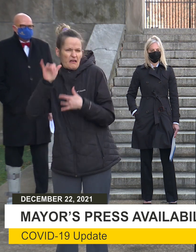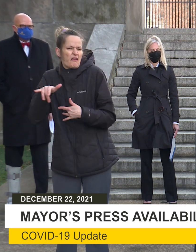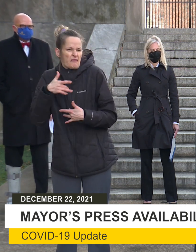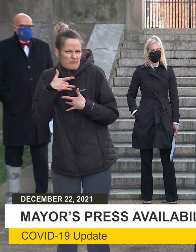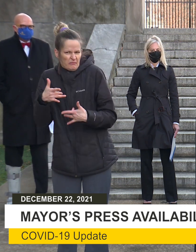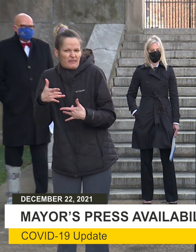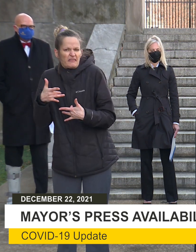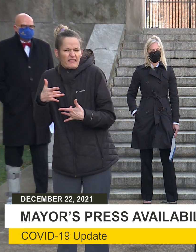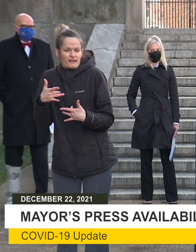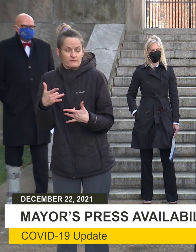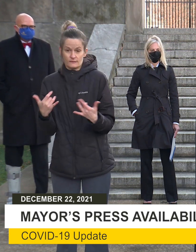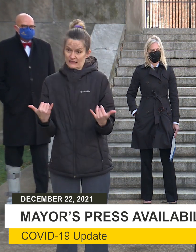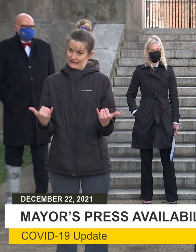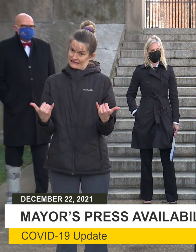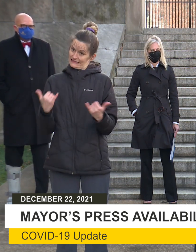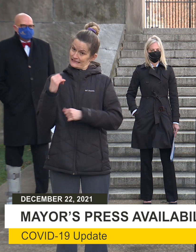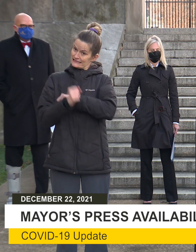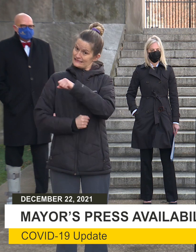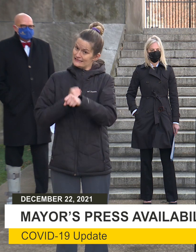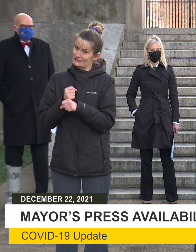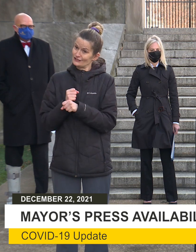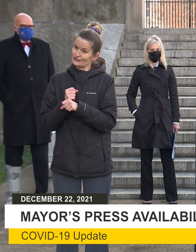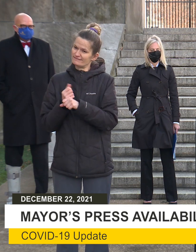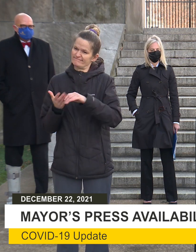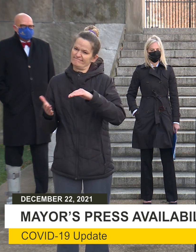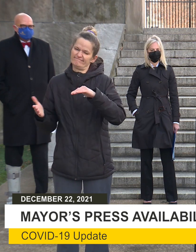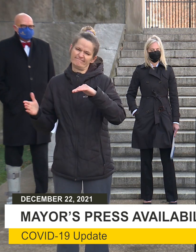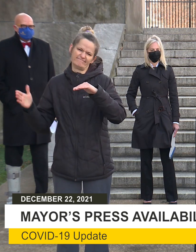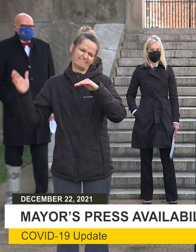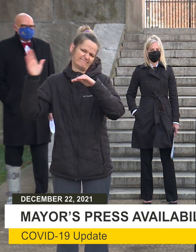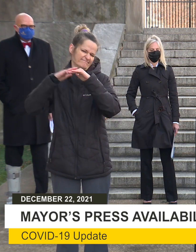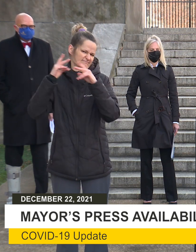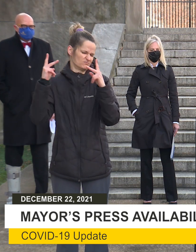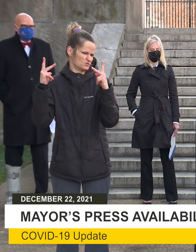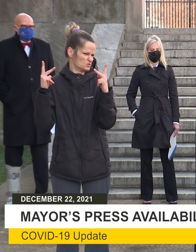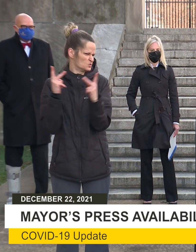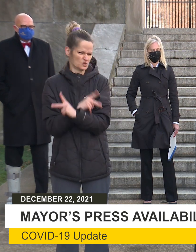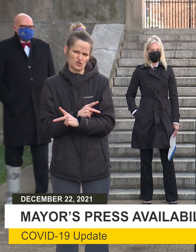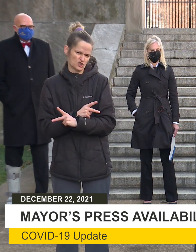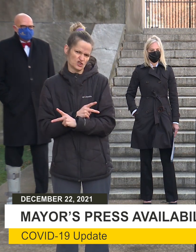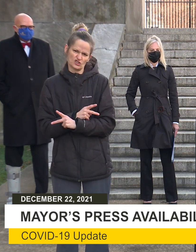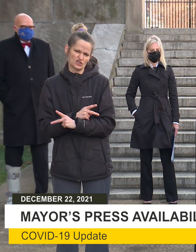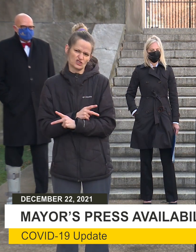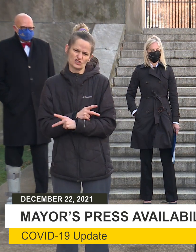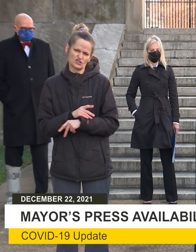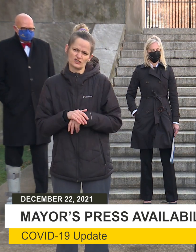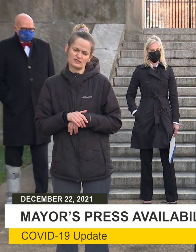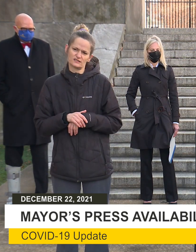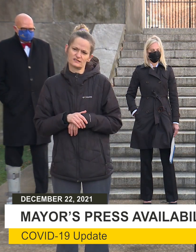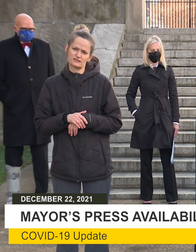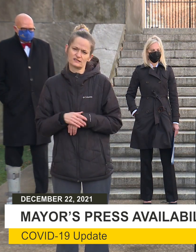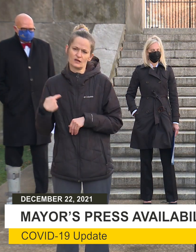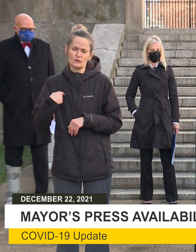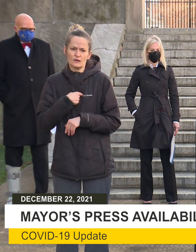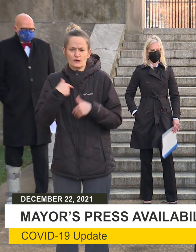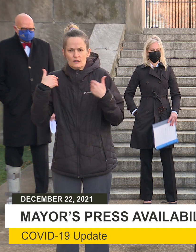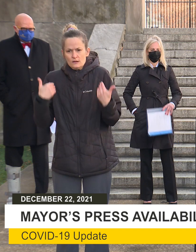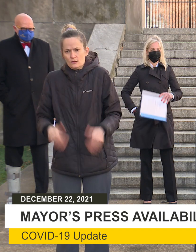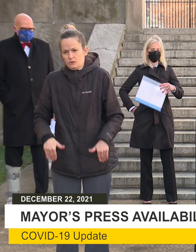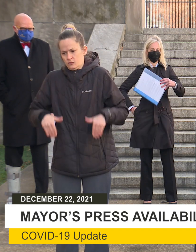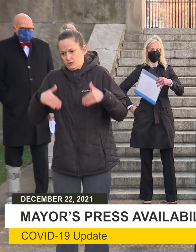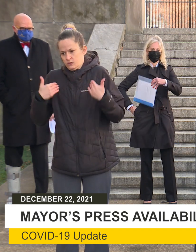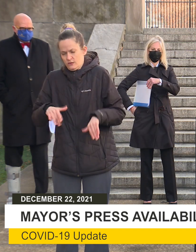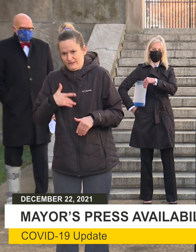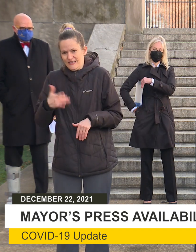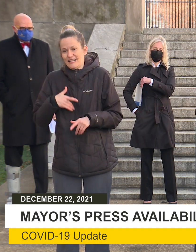though, things are worse, much worse, and we are feeling that impact here in Baltimore.